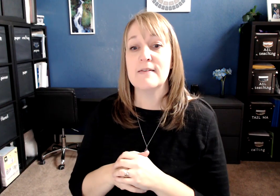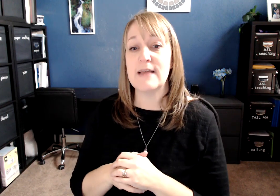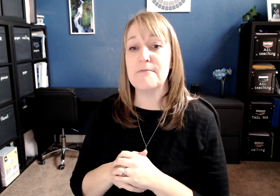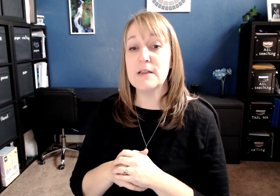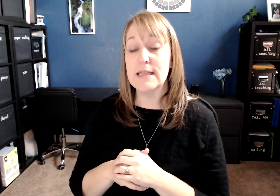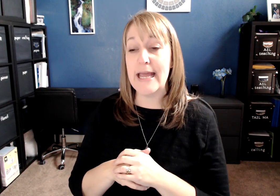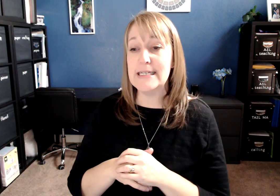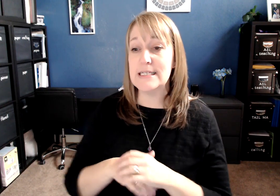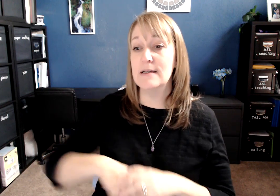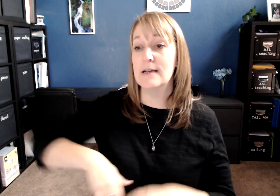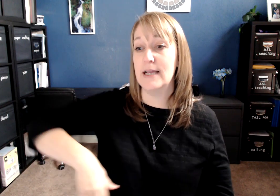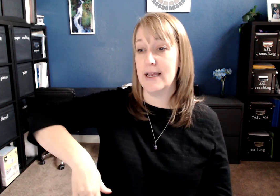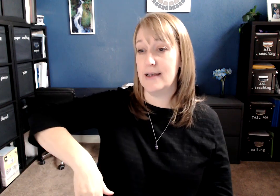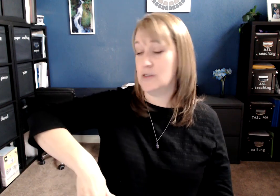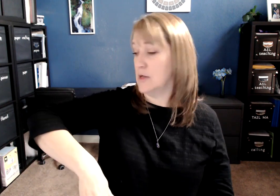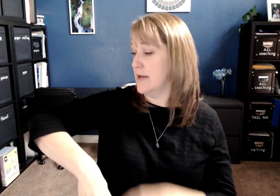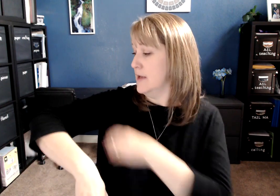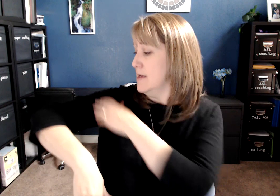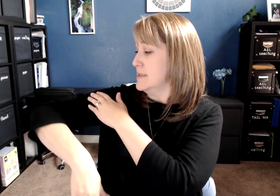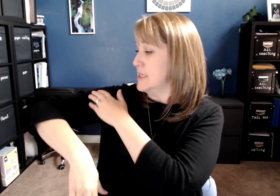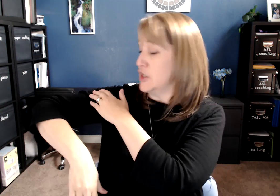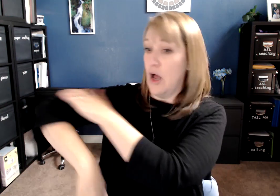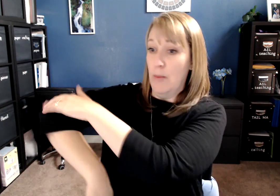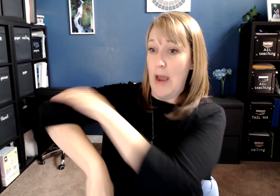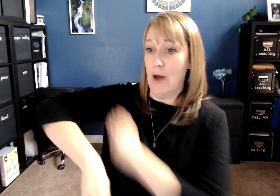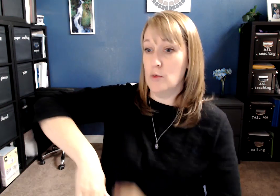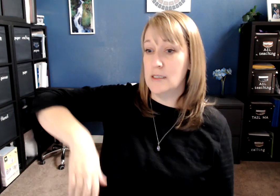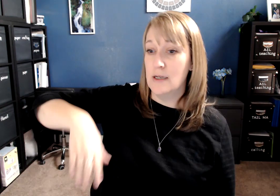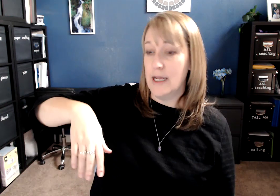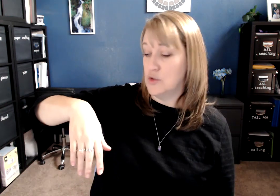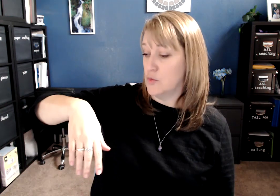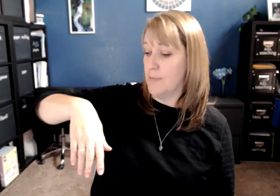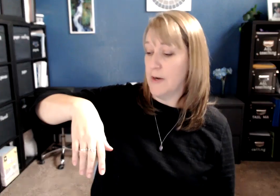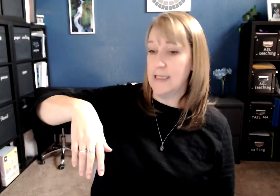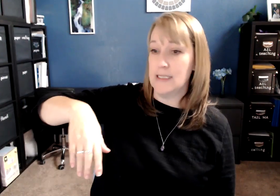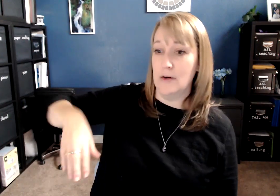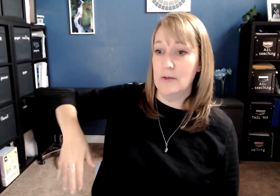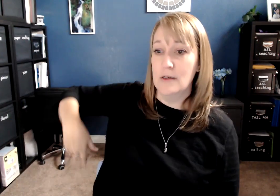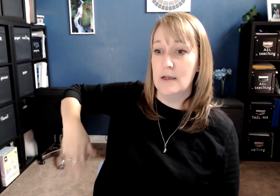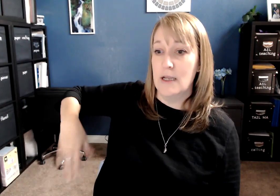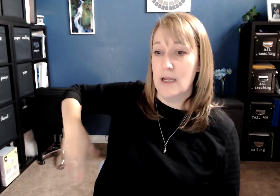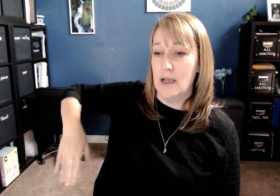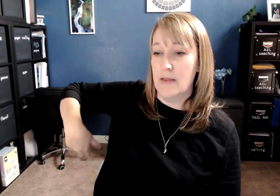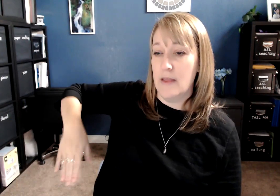The sign for late is you kind of stick your elbow out and drop your hand down, and then